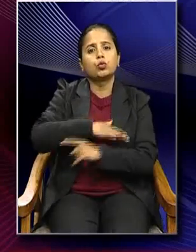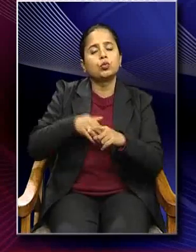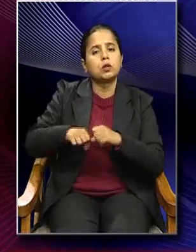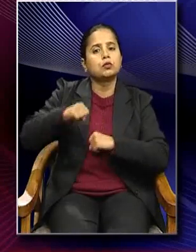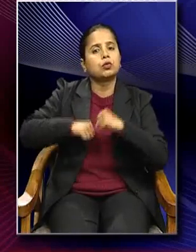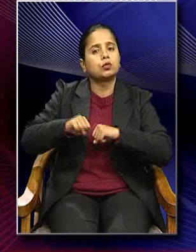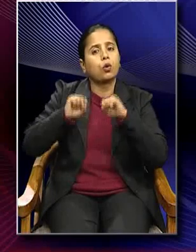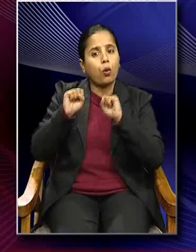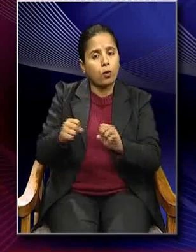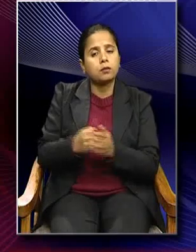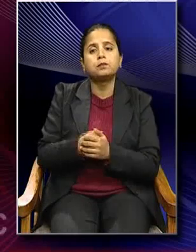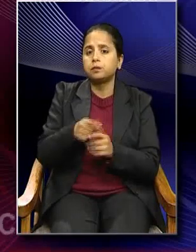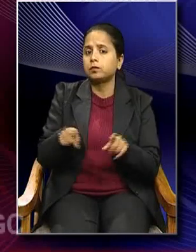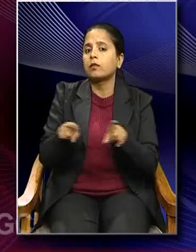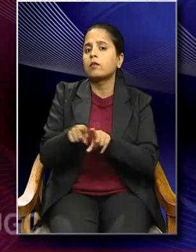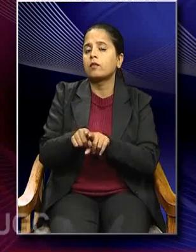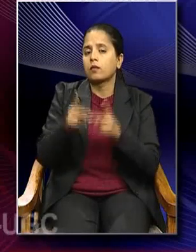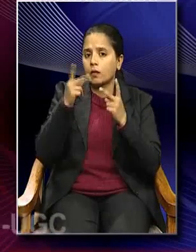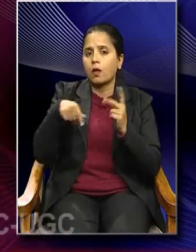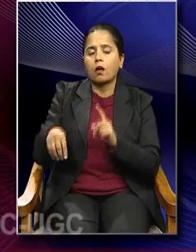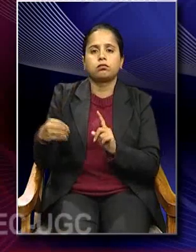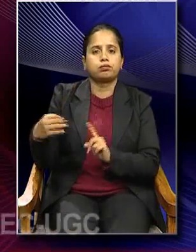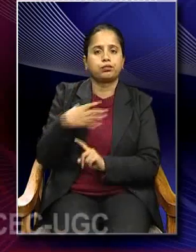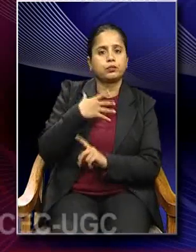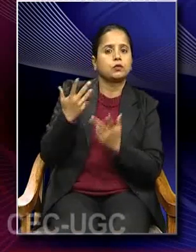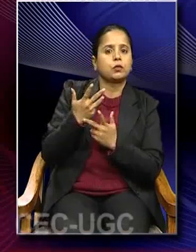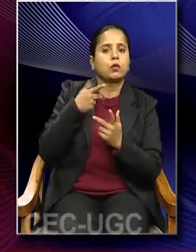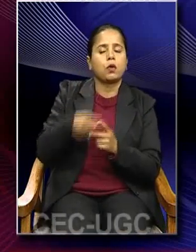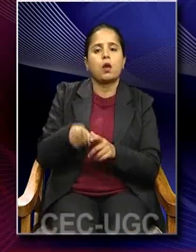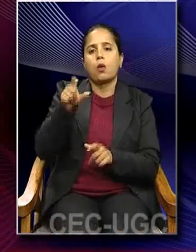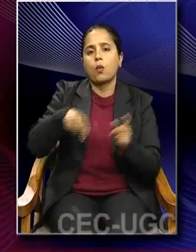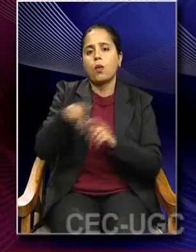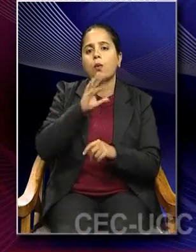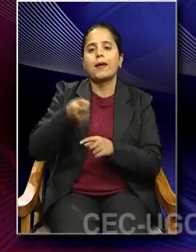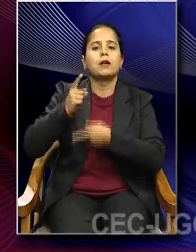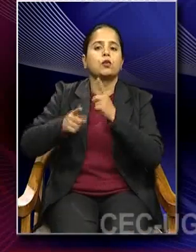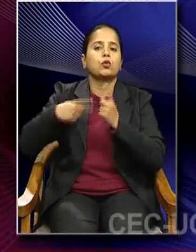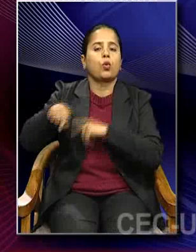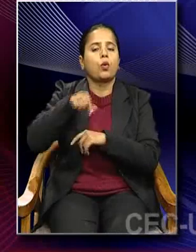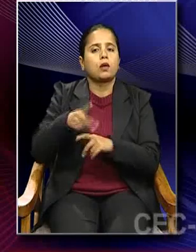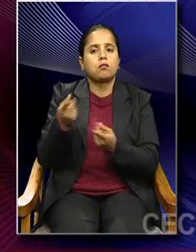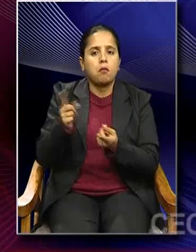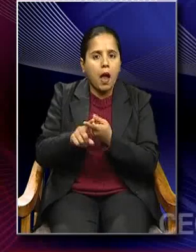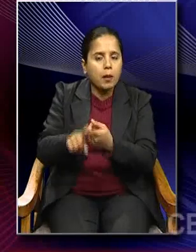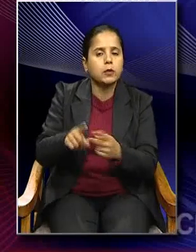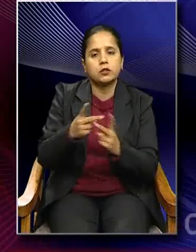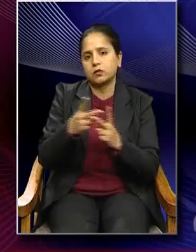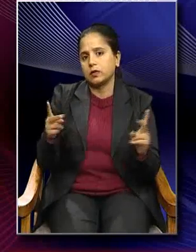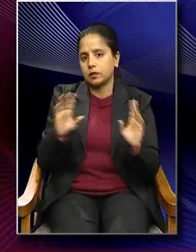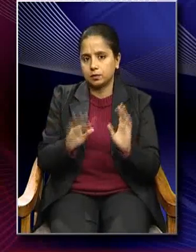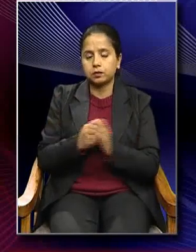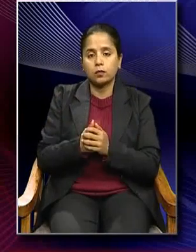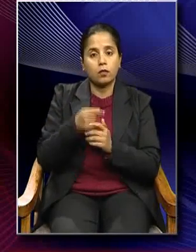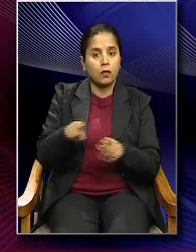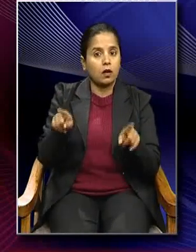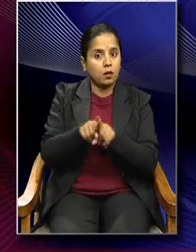structure is also influenced by a particular historical circumstances of